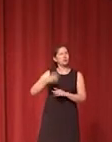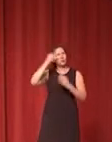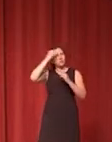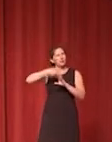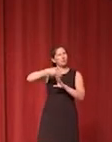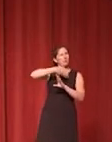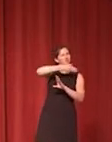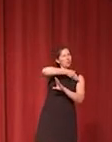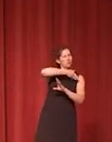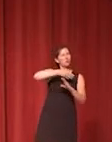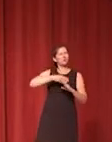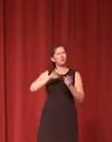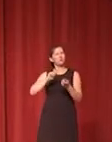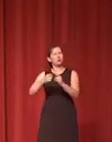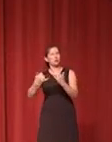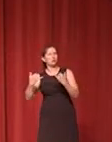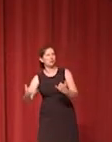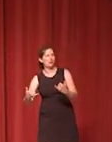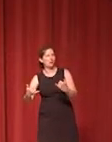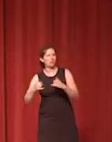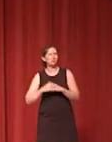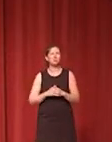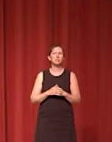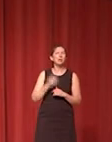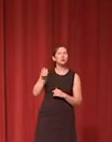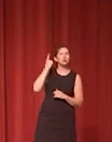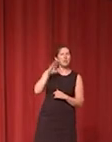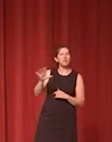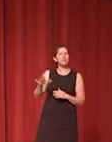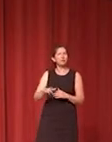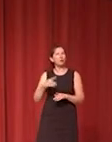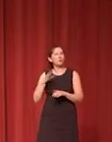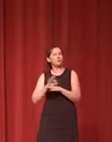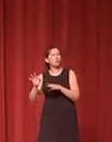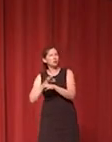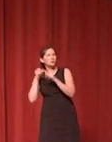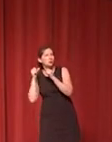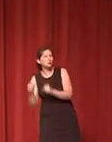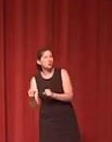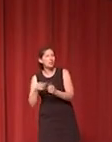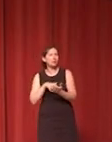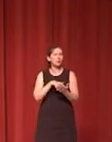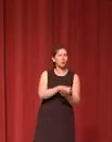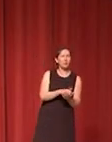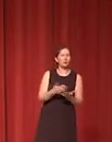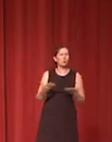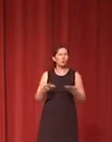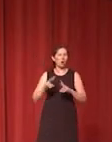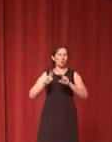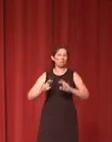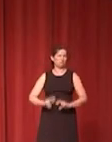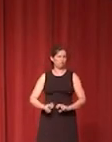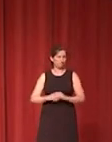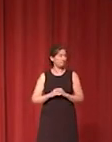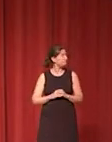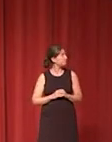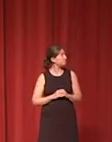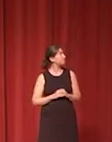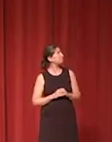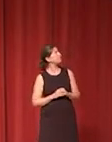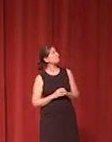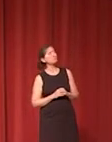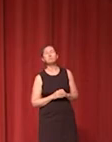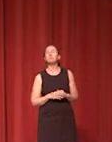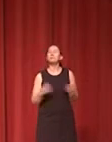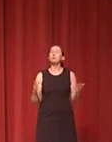weaknesses were. So this is how we define dementia. Next slide. In the clinic setting, when someone comes